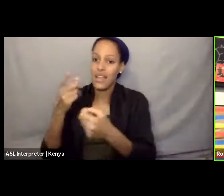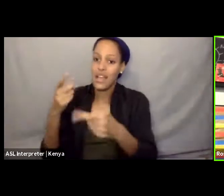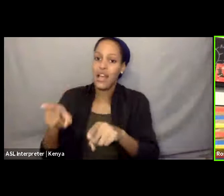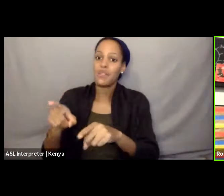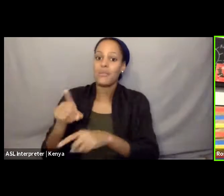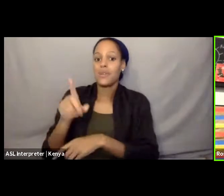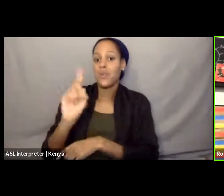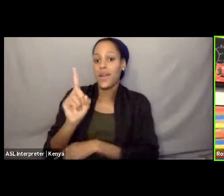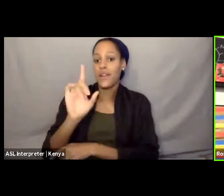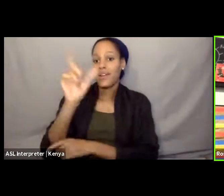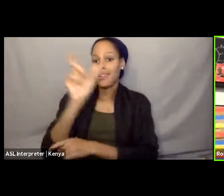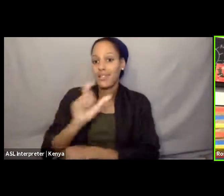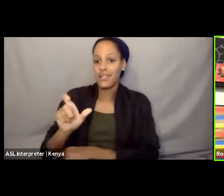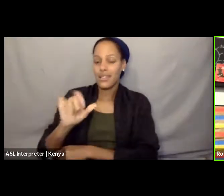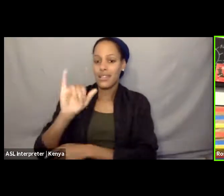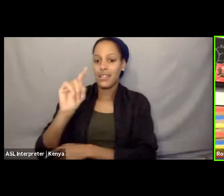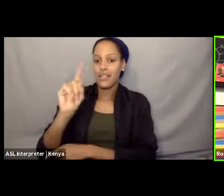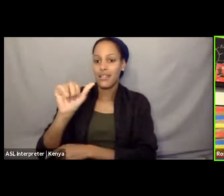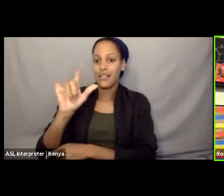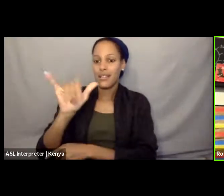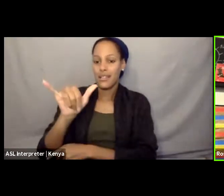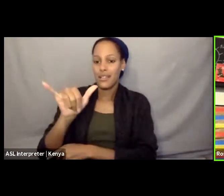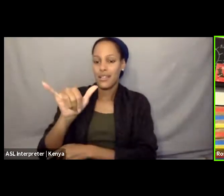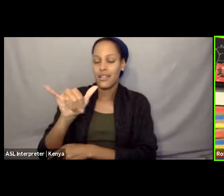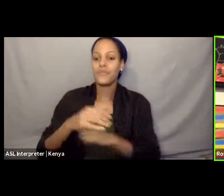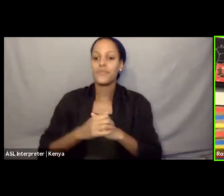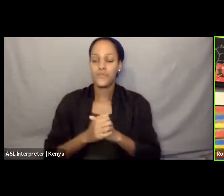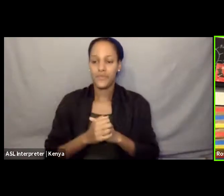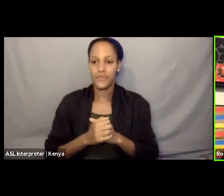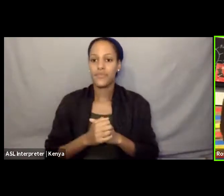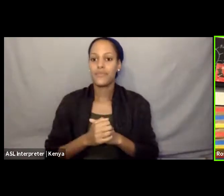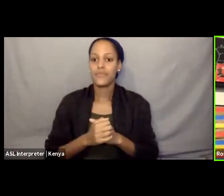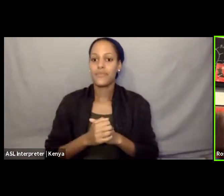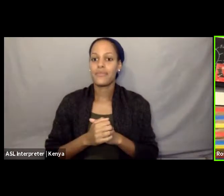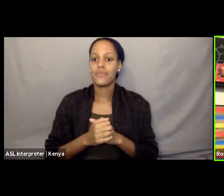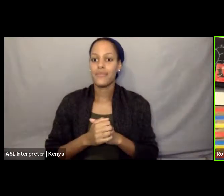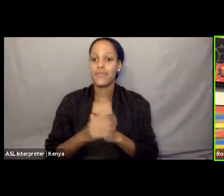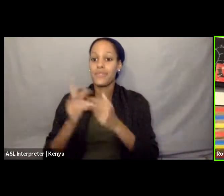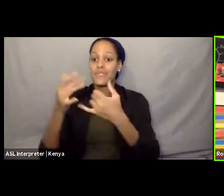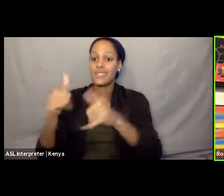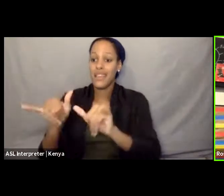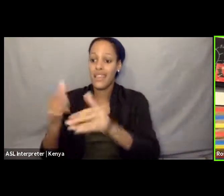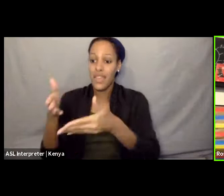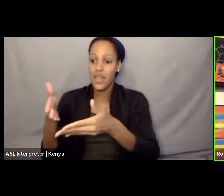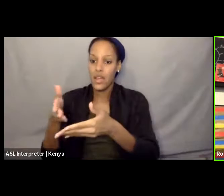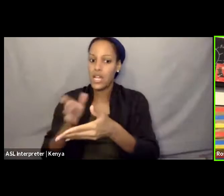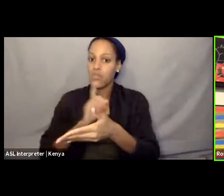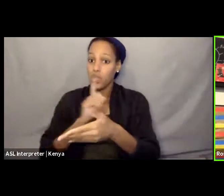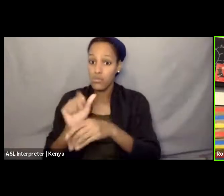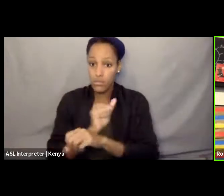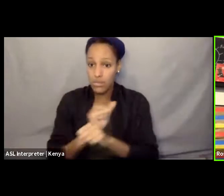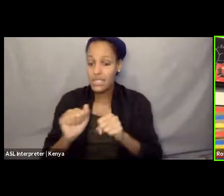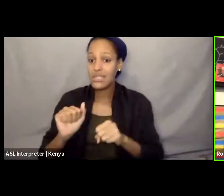Italy, a town called Umbertide. And they put us up in a literal castle,